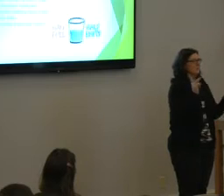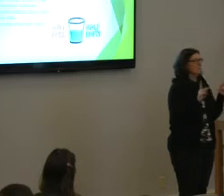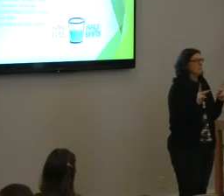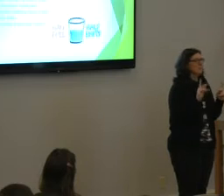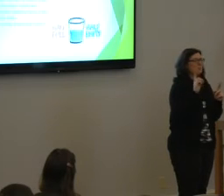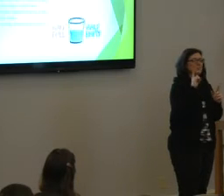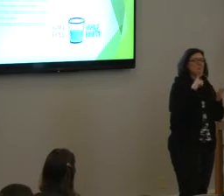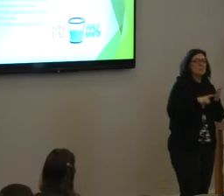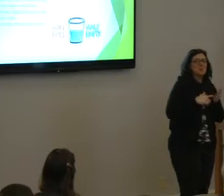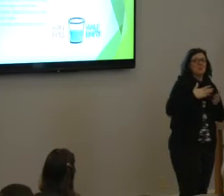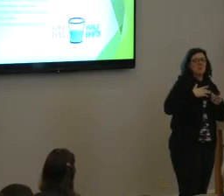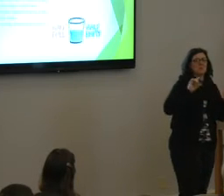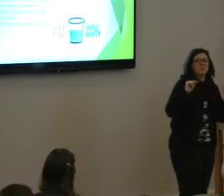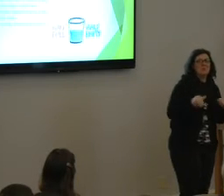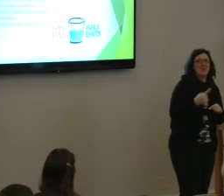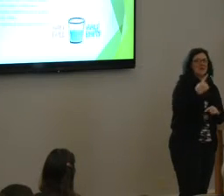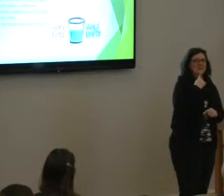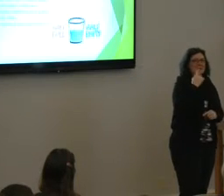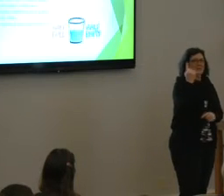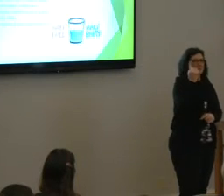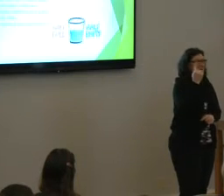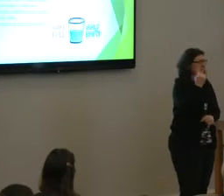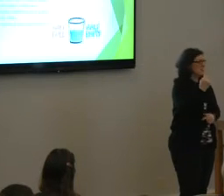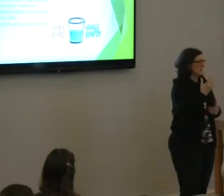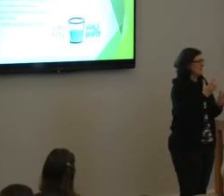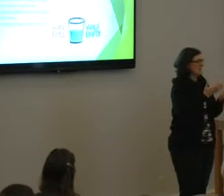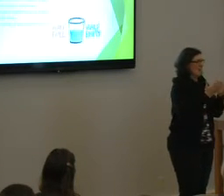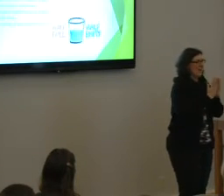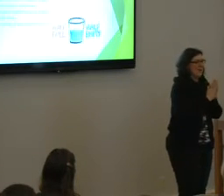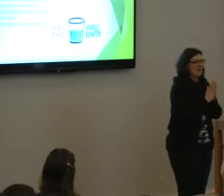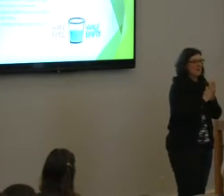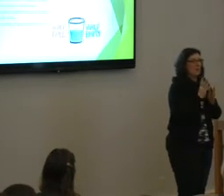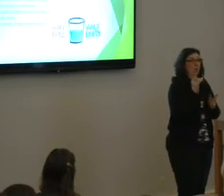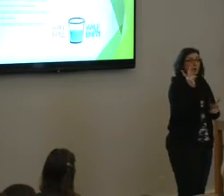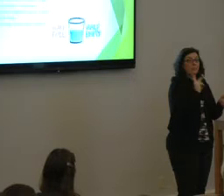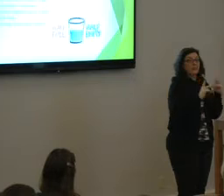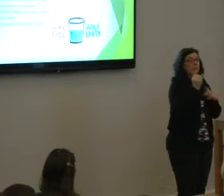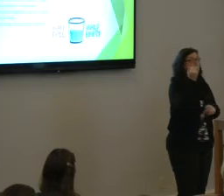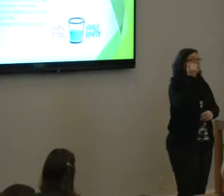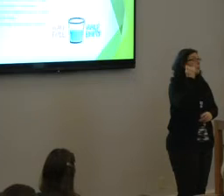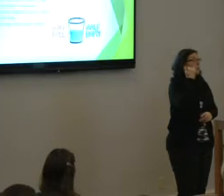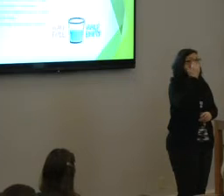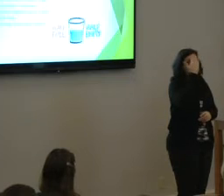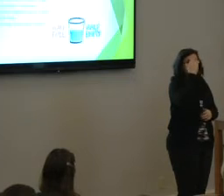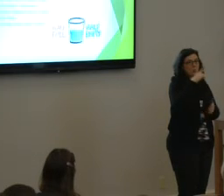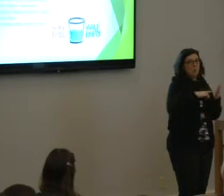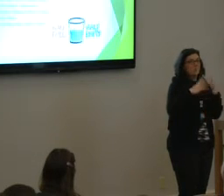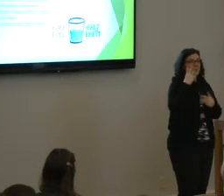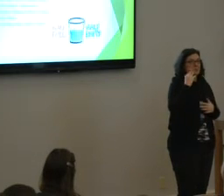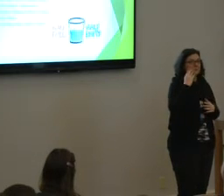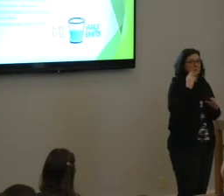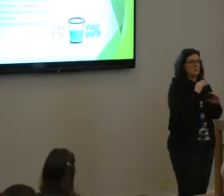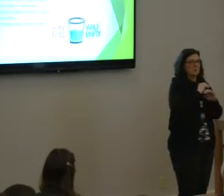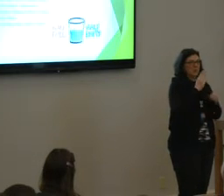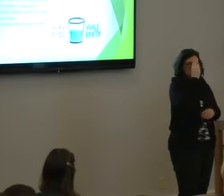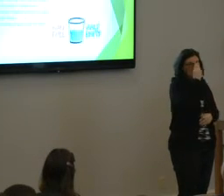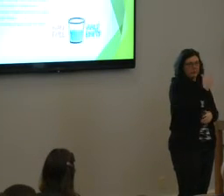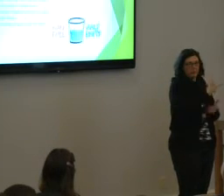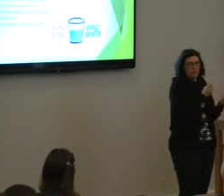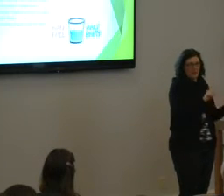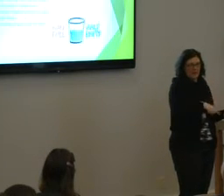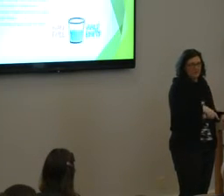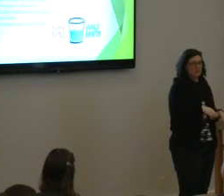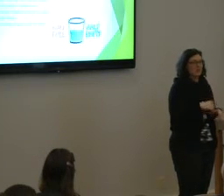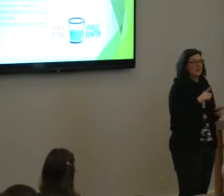hoping that somebody will say something to them, or that people are supposed to know what they're going through when nobody's told them, and then they